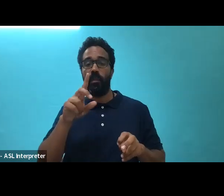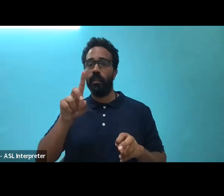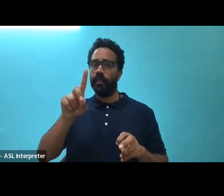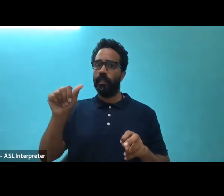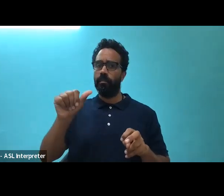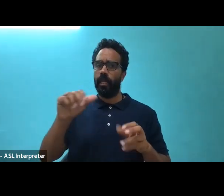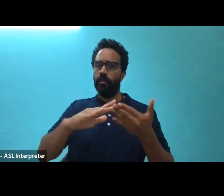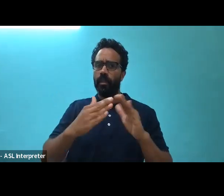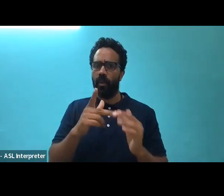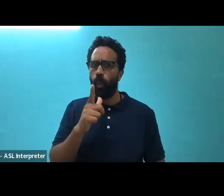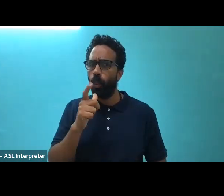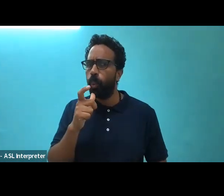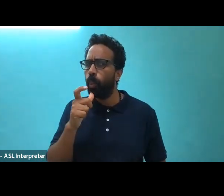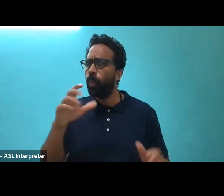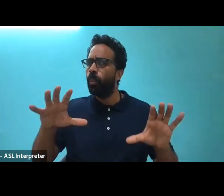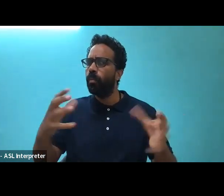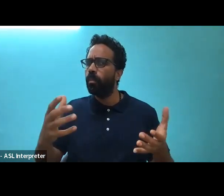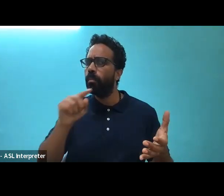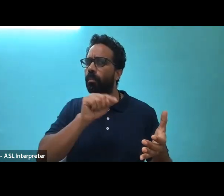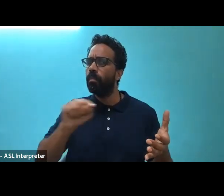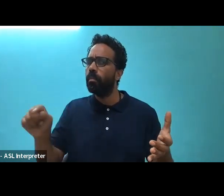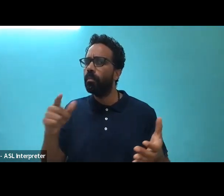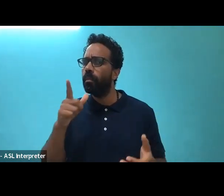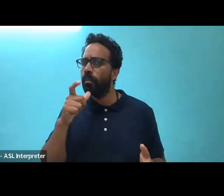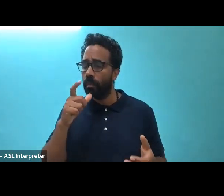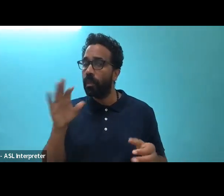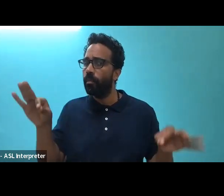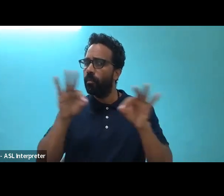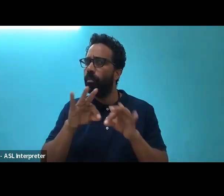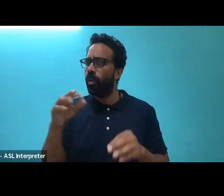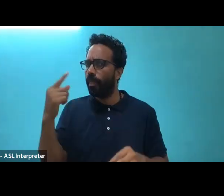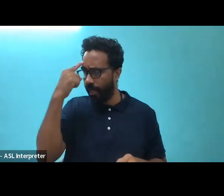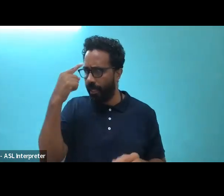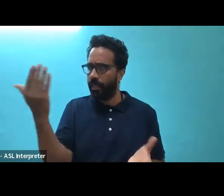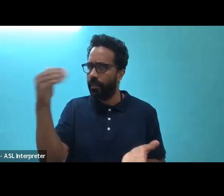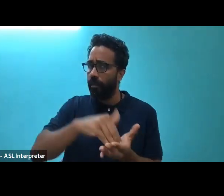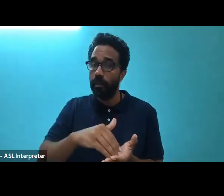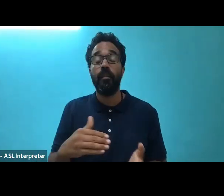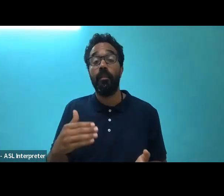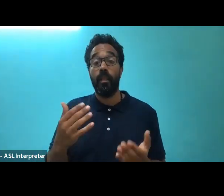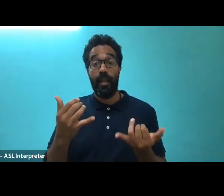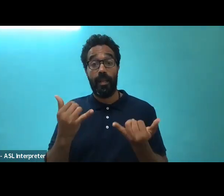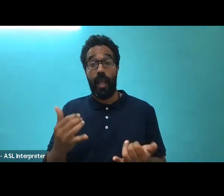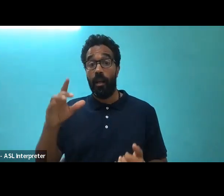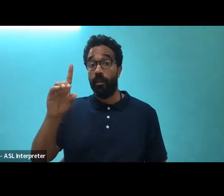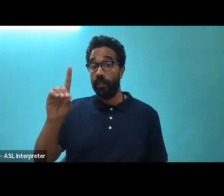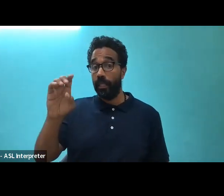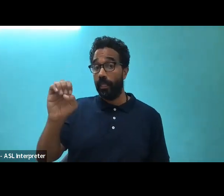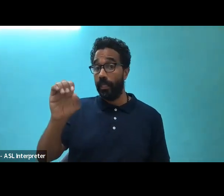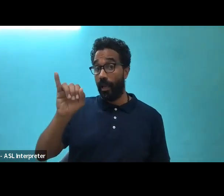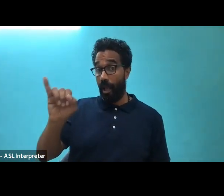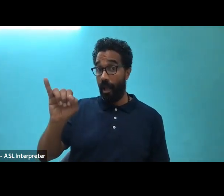we've been in an age in recent years where, you know, DEI has landed. It's a wonderful thing.